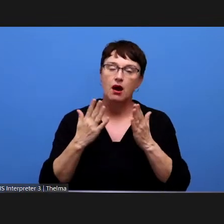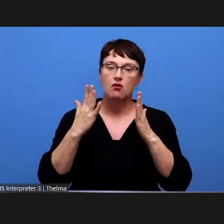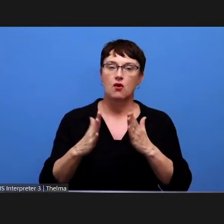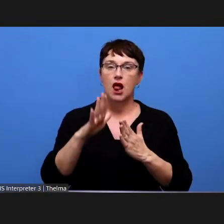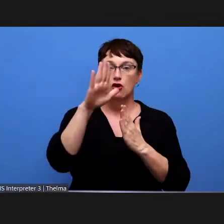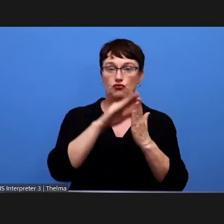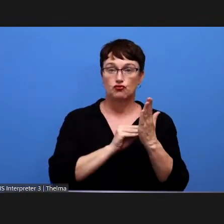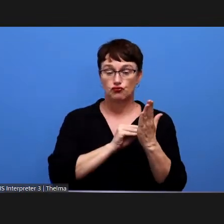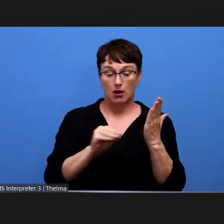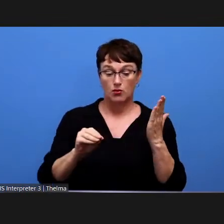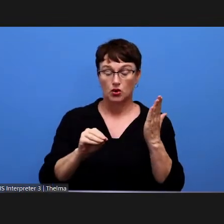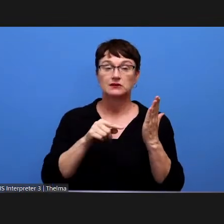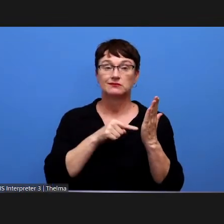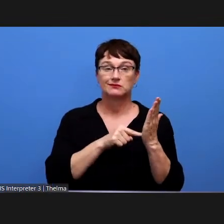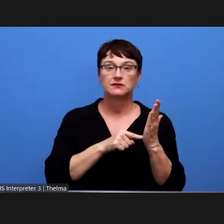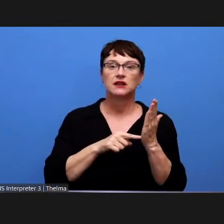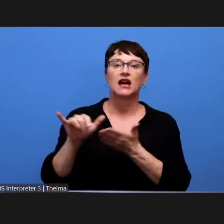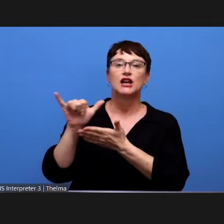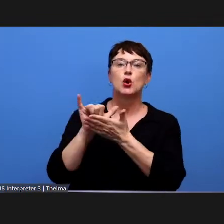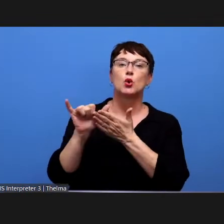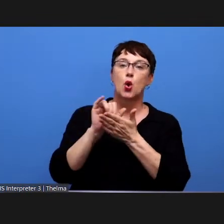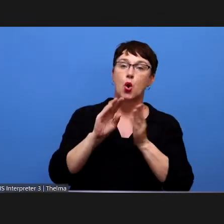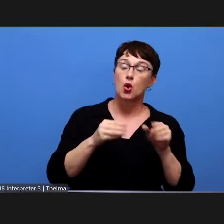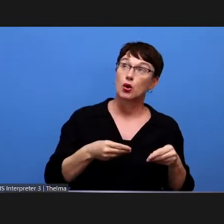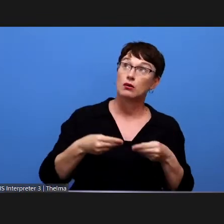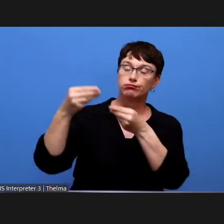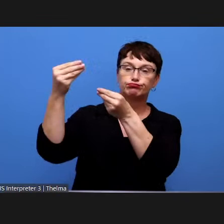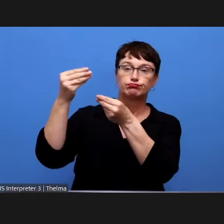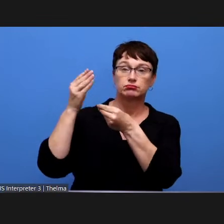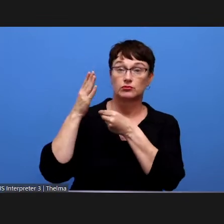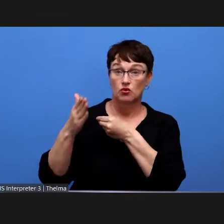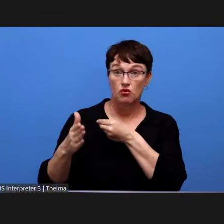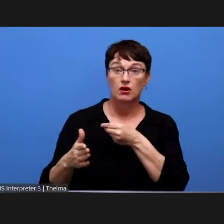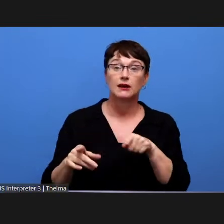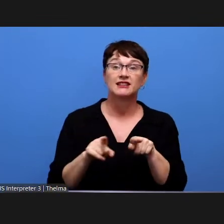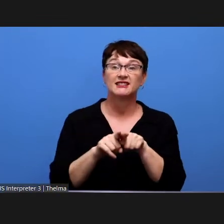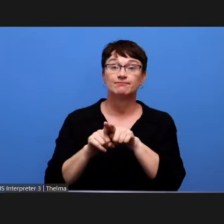SDG meeting that is also going to be held in September in New York.